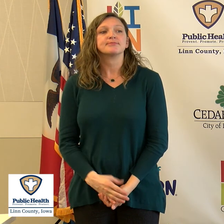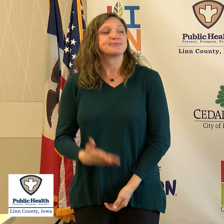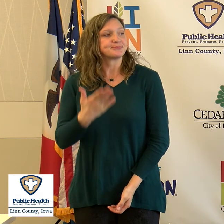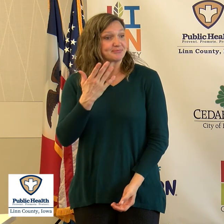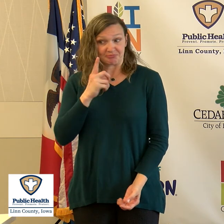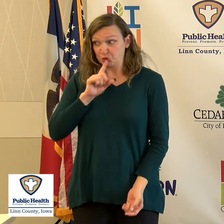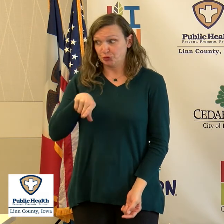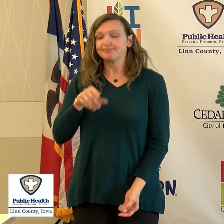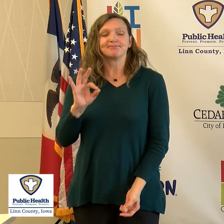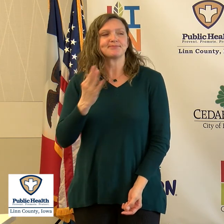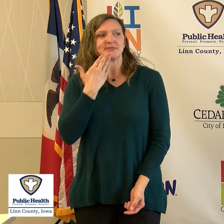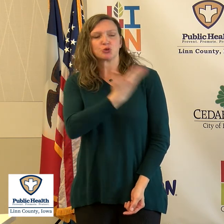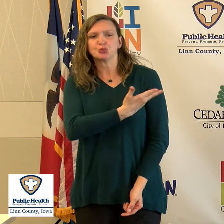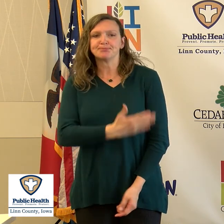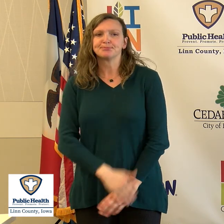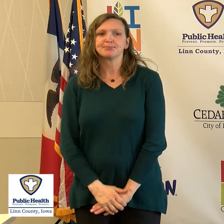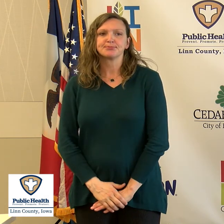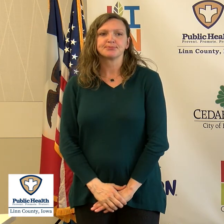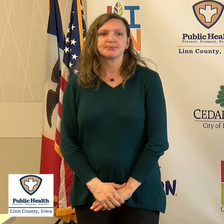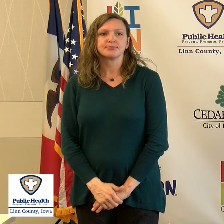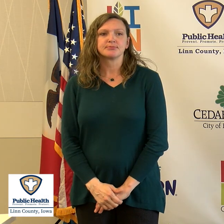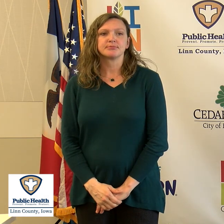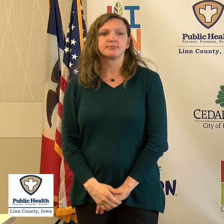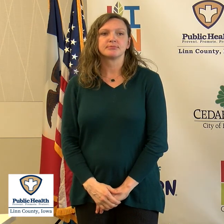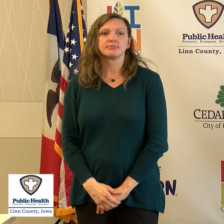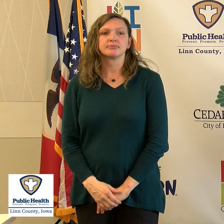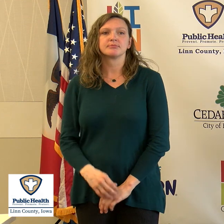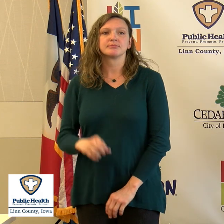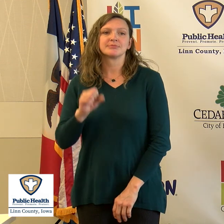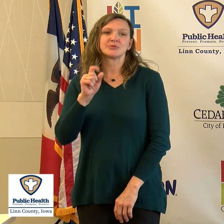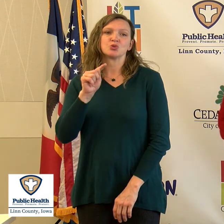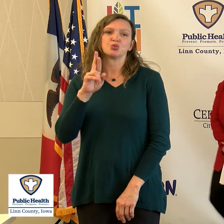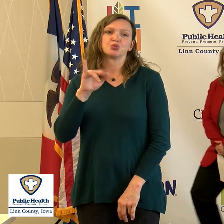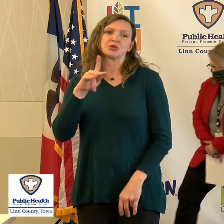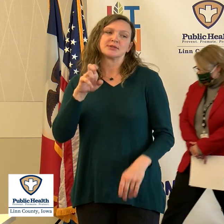you for clarifying strike teams. I appreciate that. Yeah, no problem. Thank you.